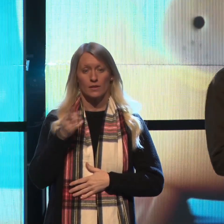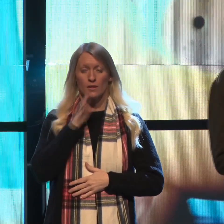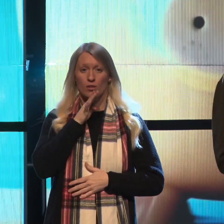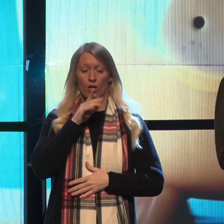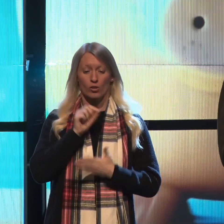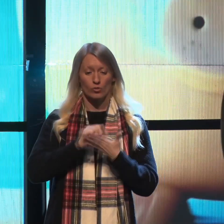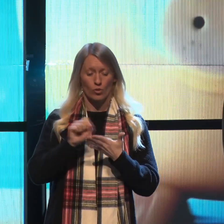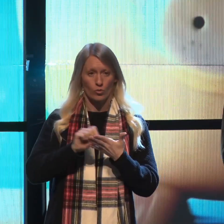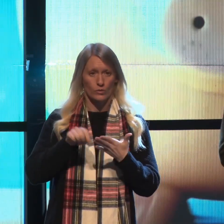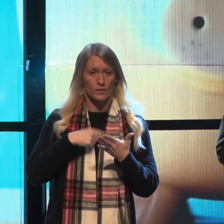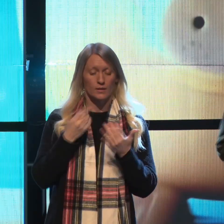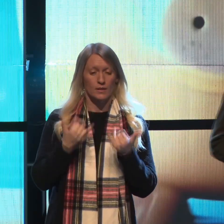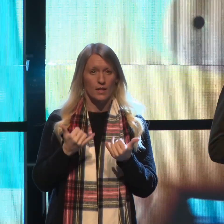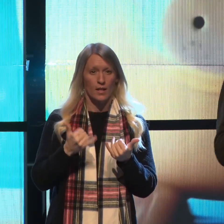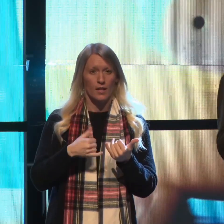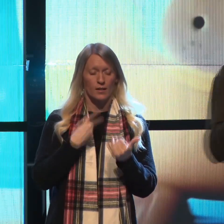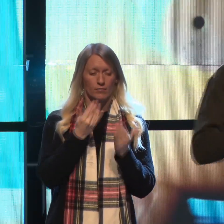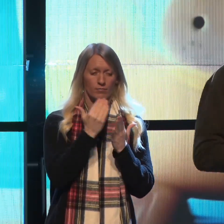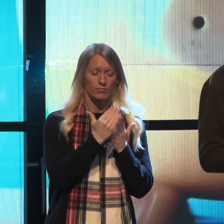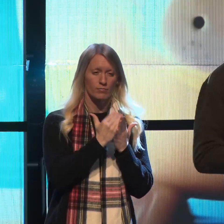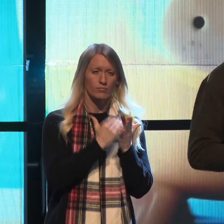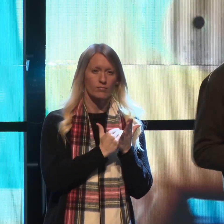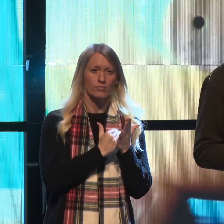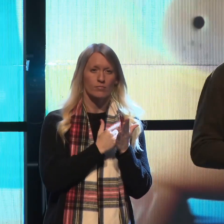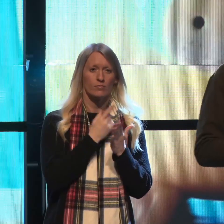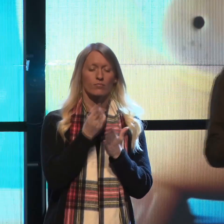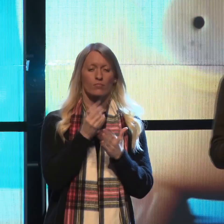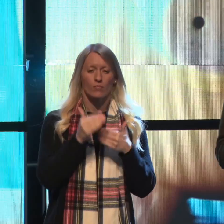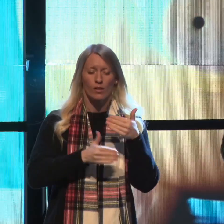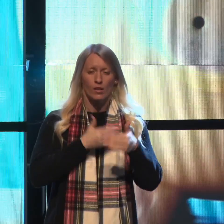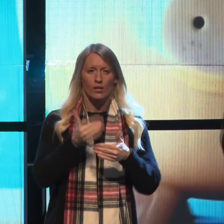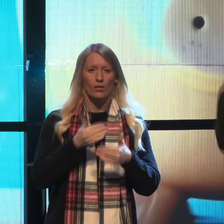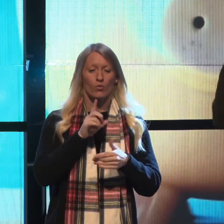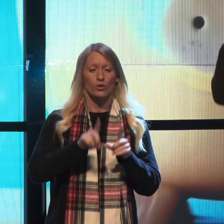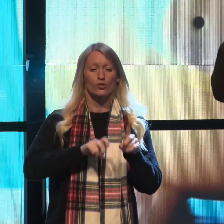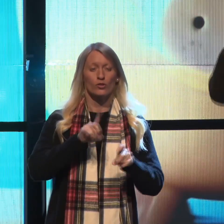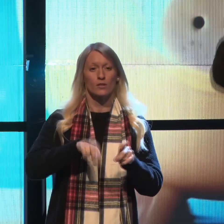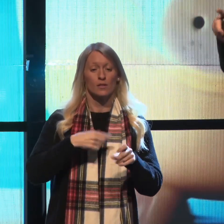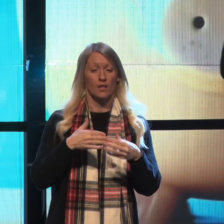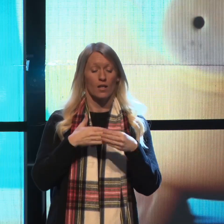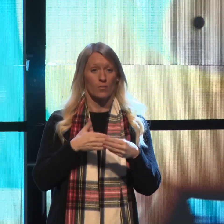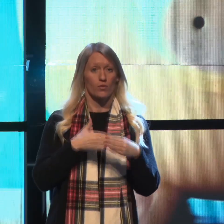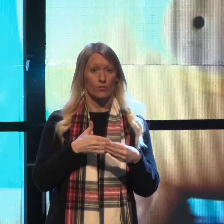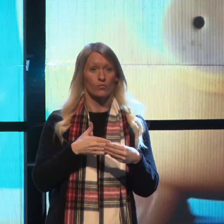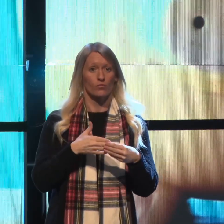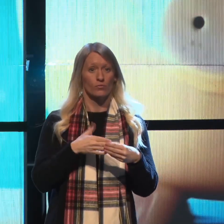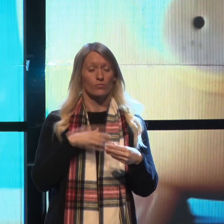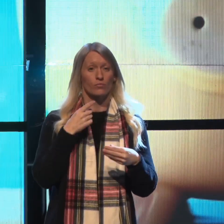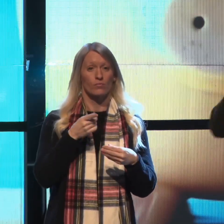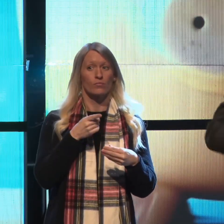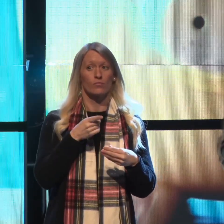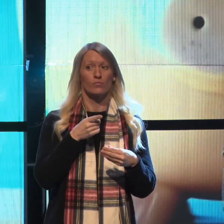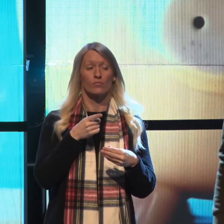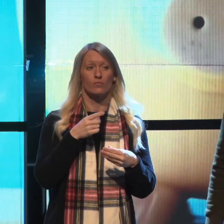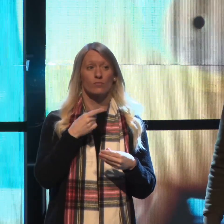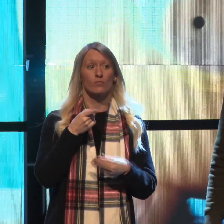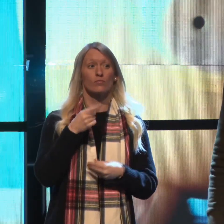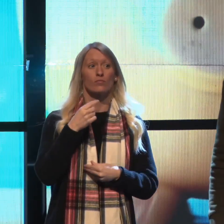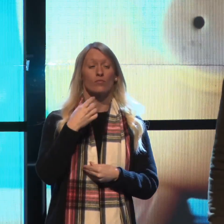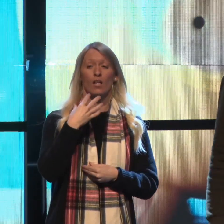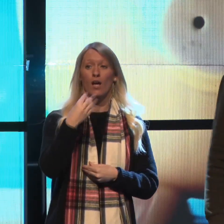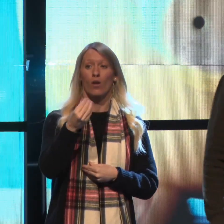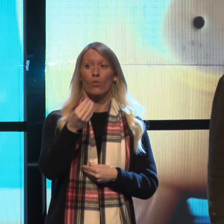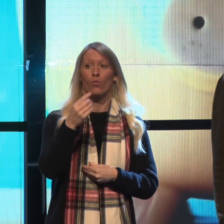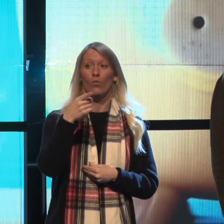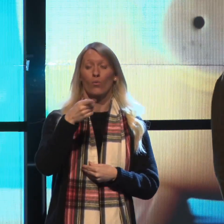of questions that can guide you through this exercise. Or if you, on your way out today, I believe on the tables, there'll be